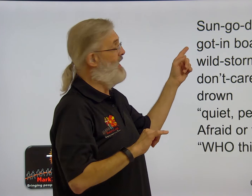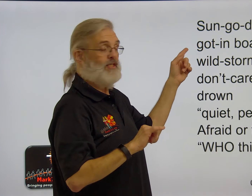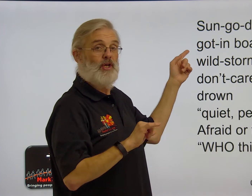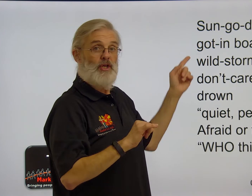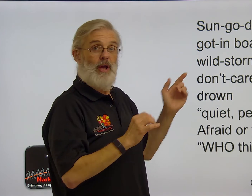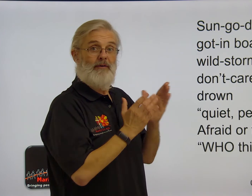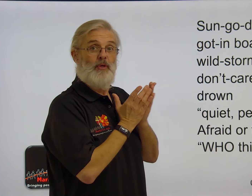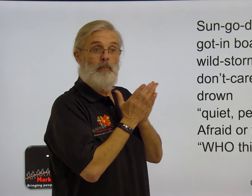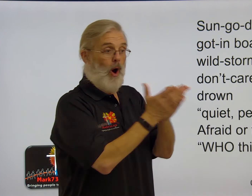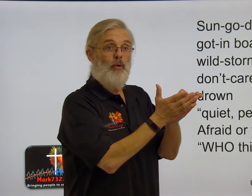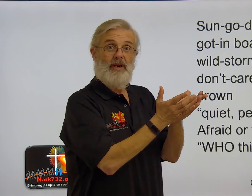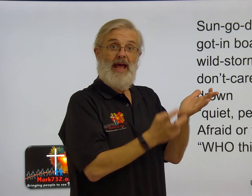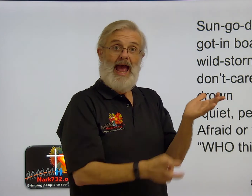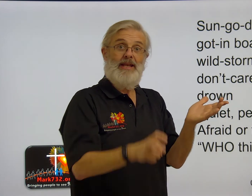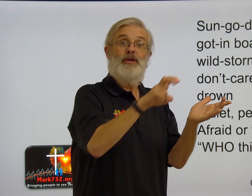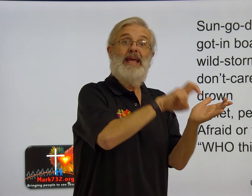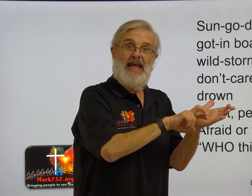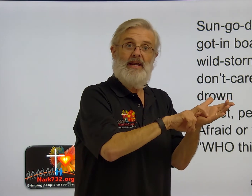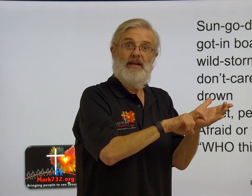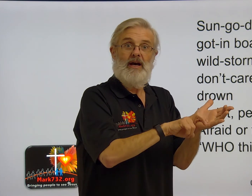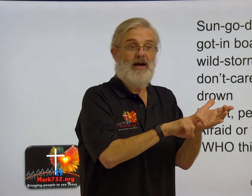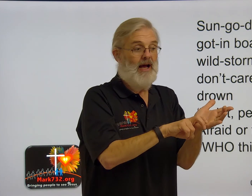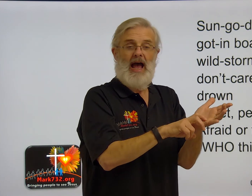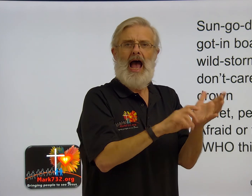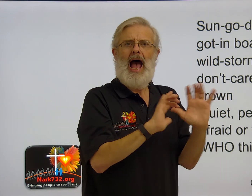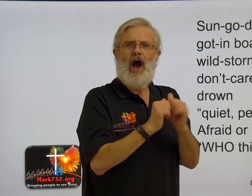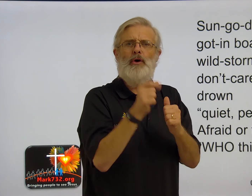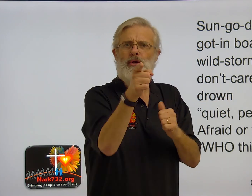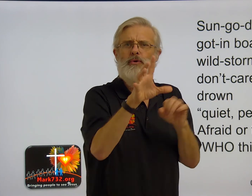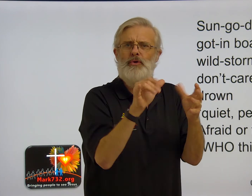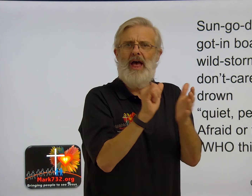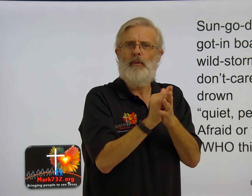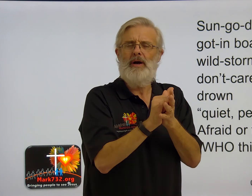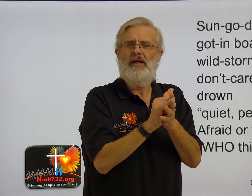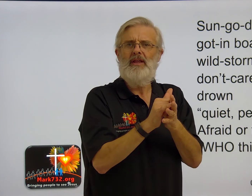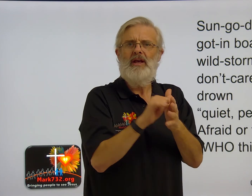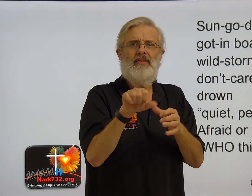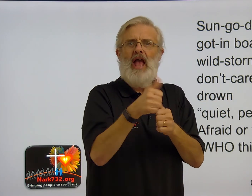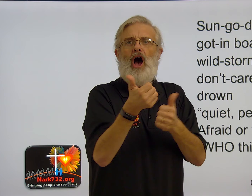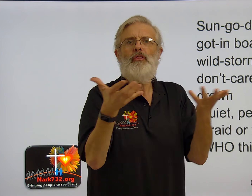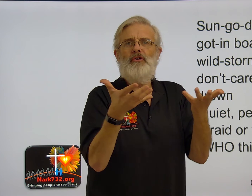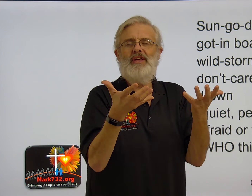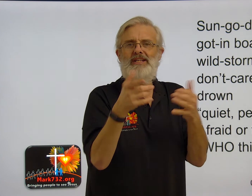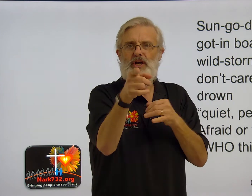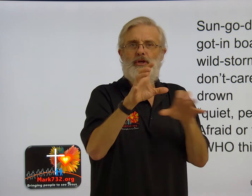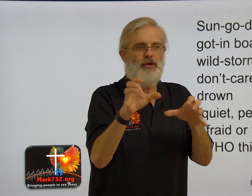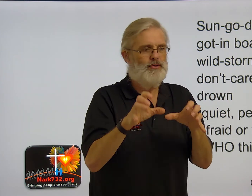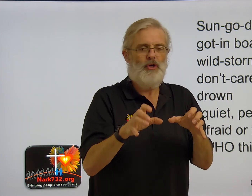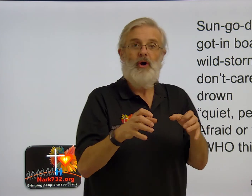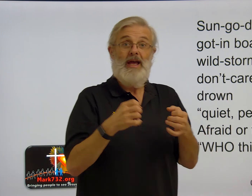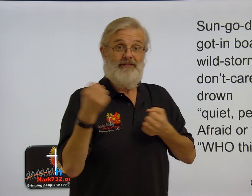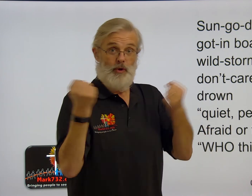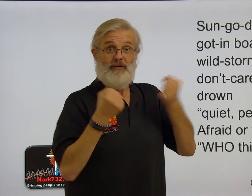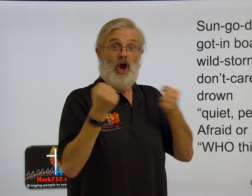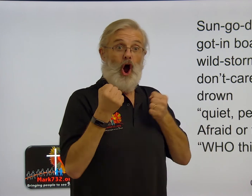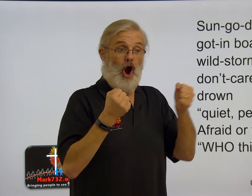You have the boat, and you get in. How do you do that with the other things that you do? So if you have a car,